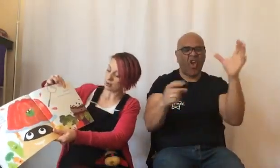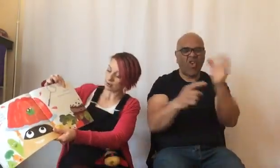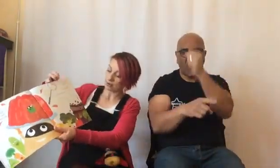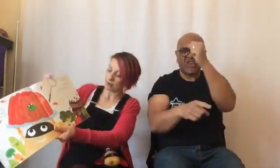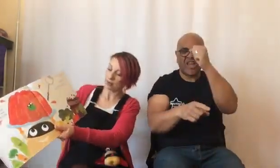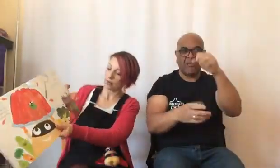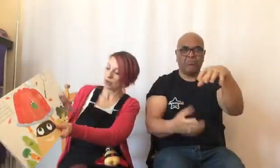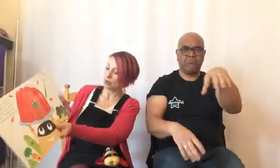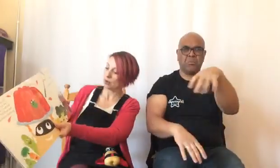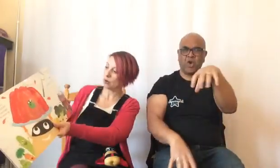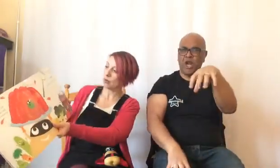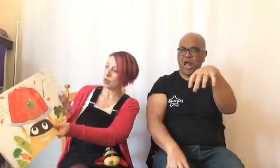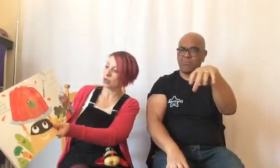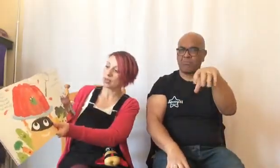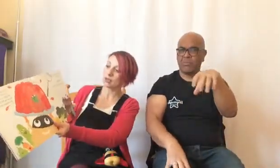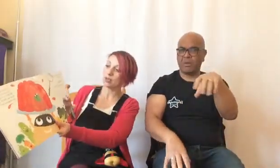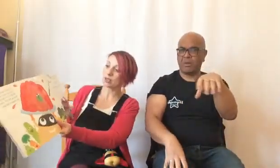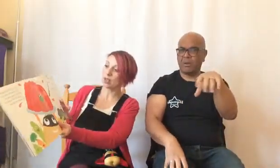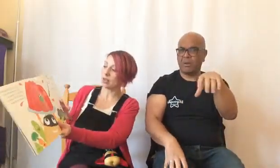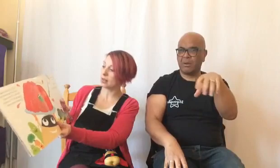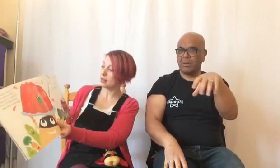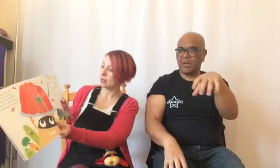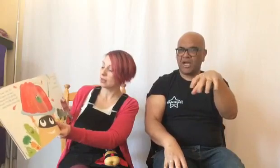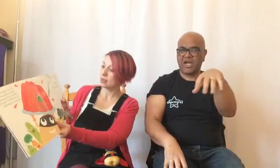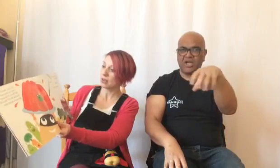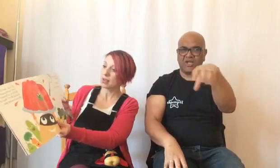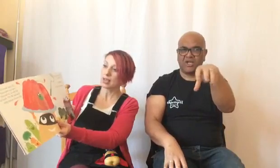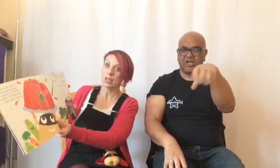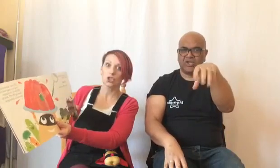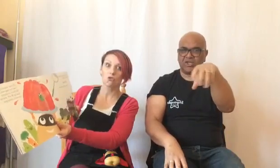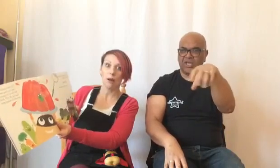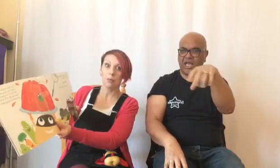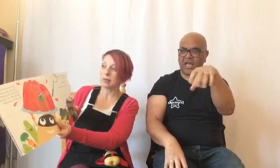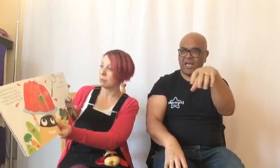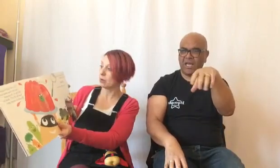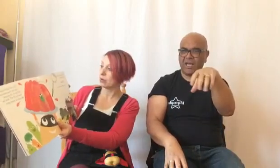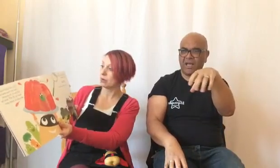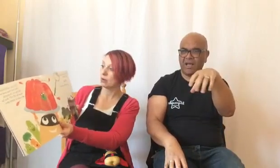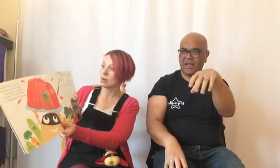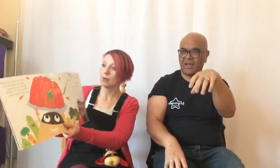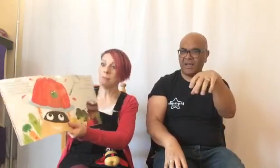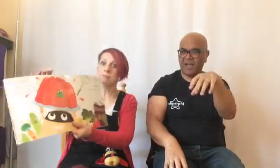Gotcha! Oh my goodness, it looks like he's trapped him.